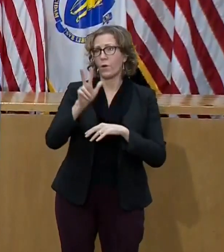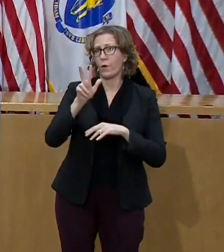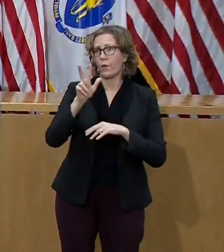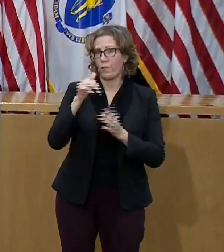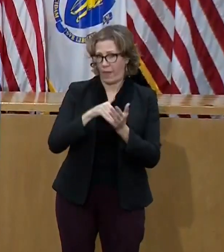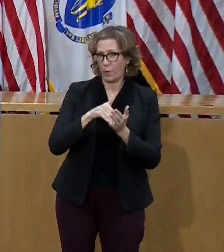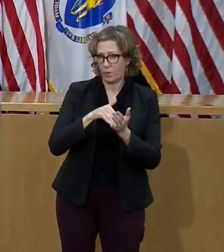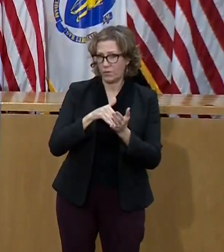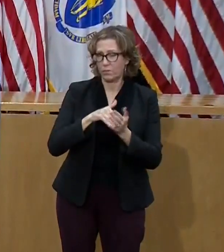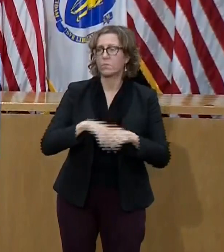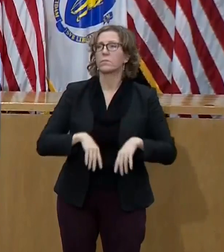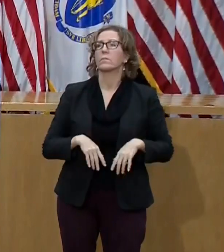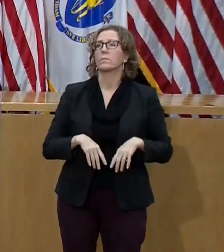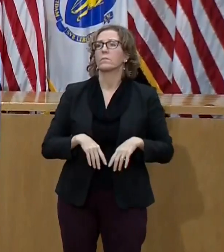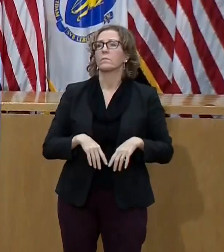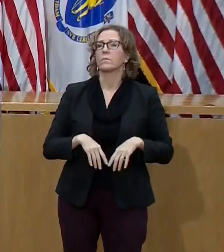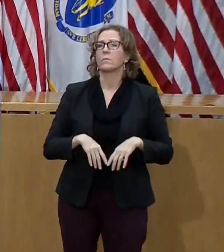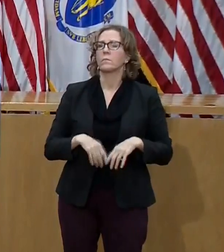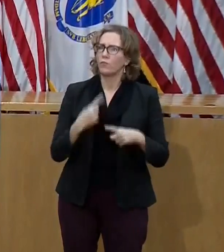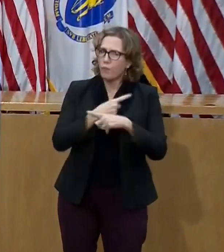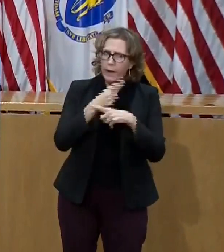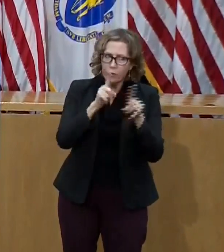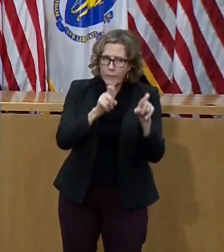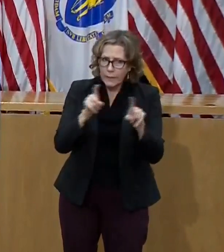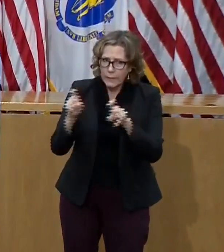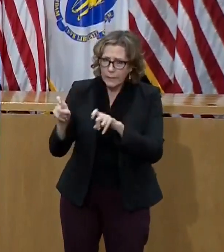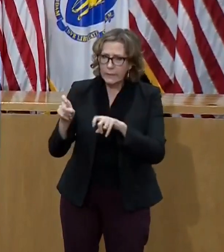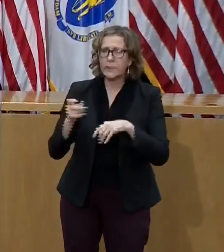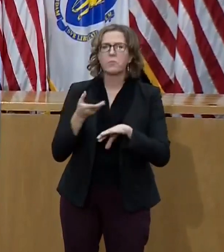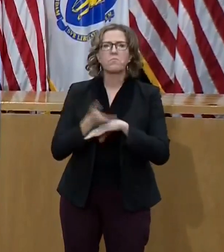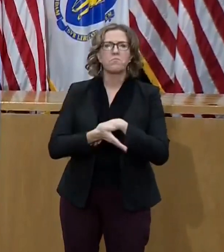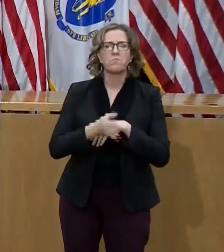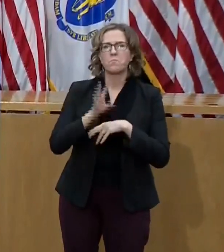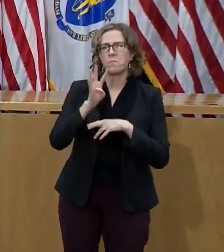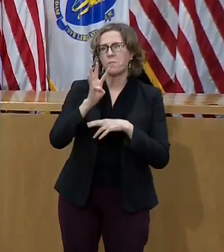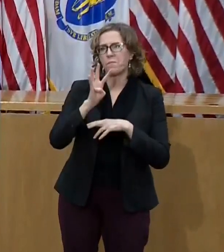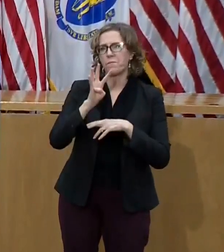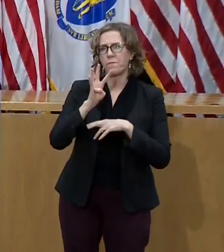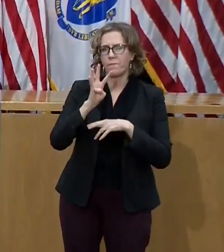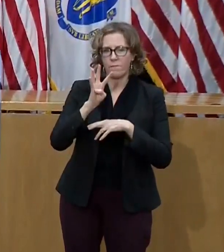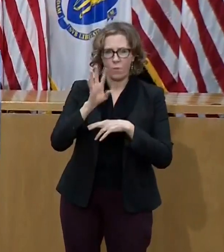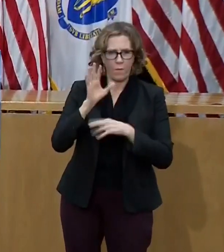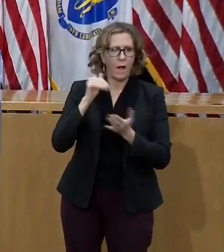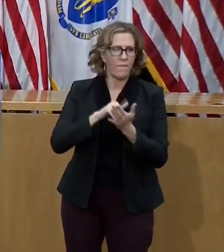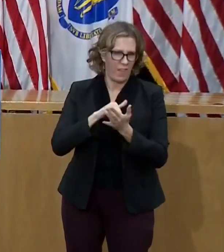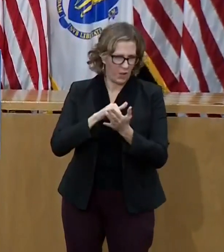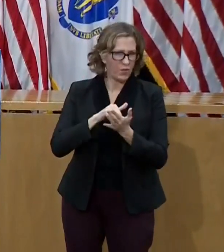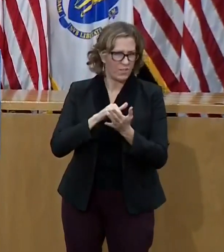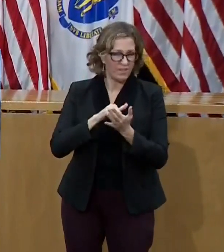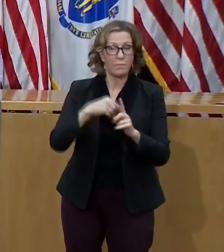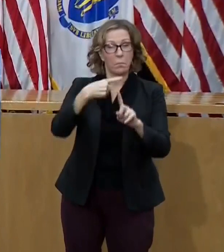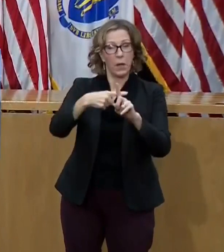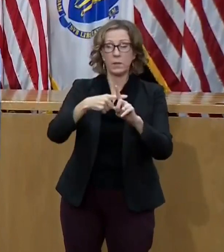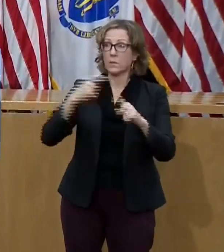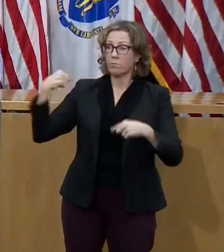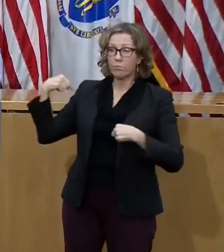44,831 molecular tests were delivered and reported, and over 11 million tests so far in Massachusetts have been conducted.